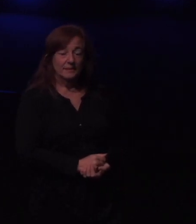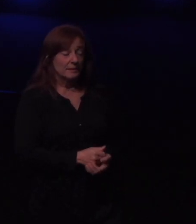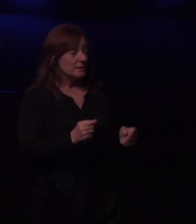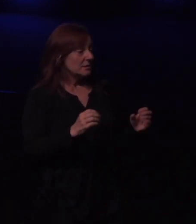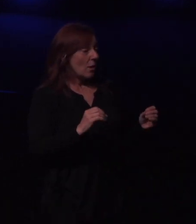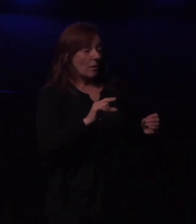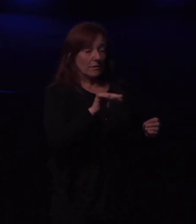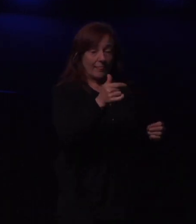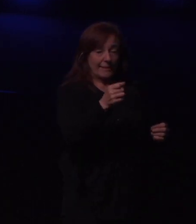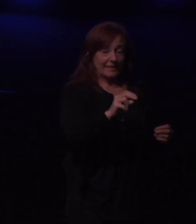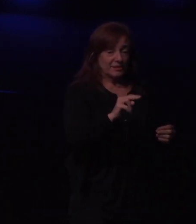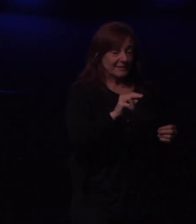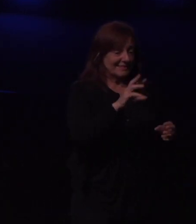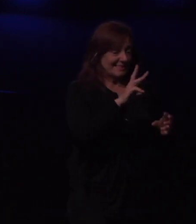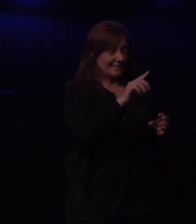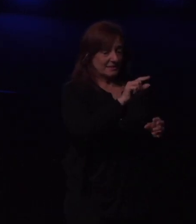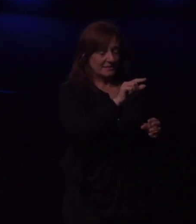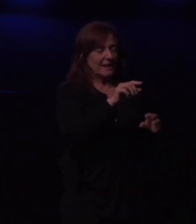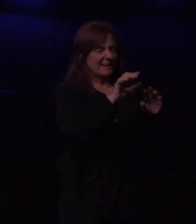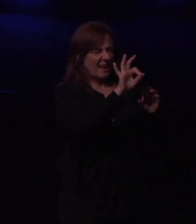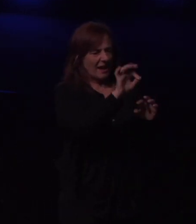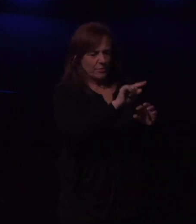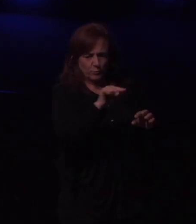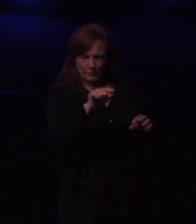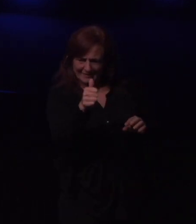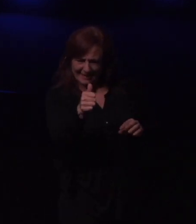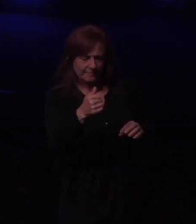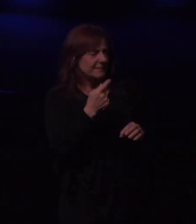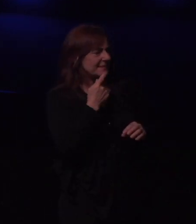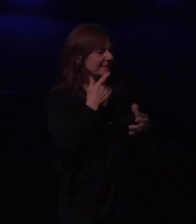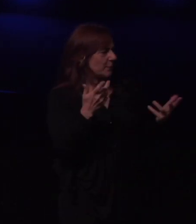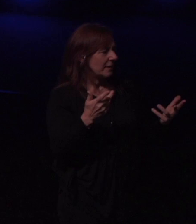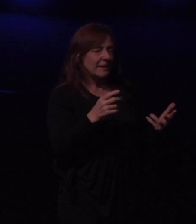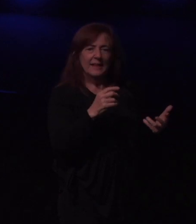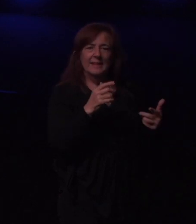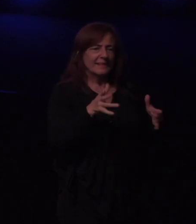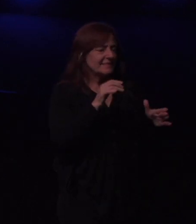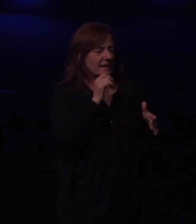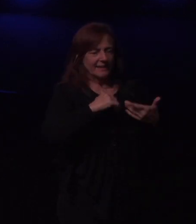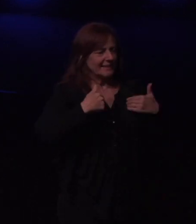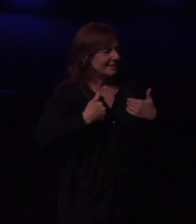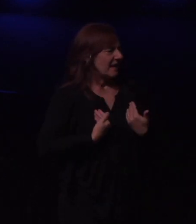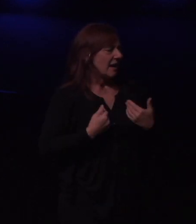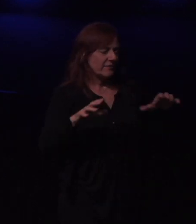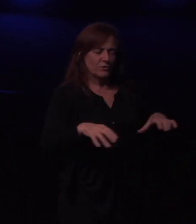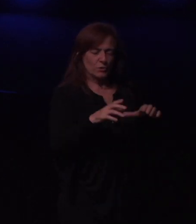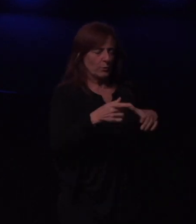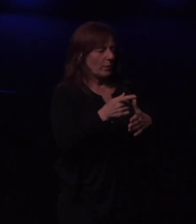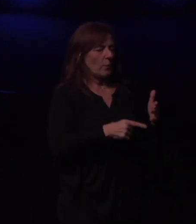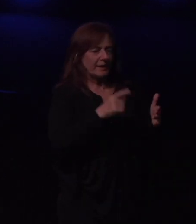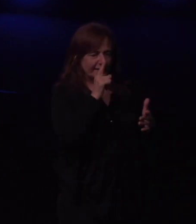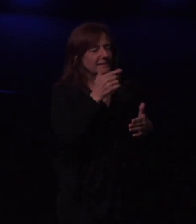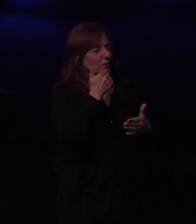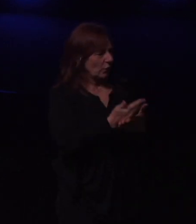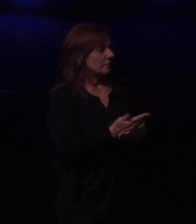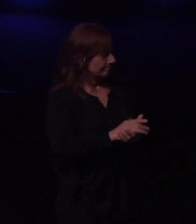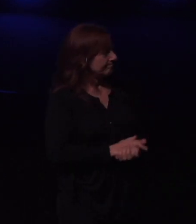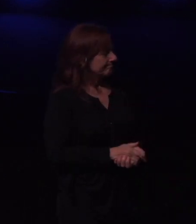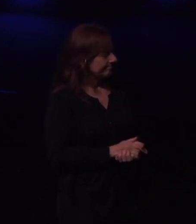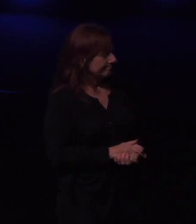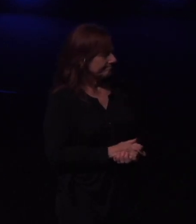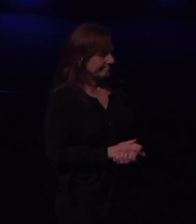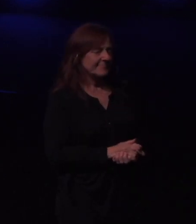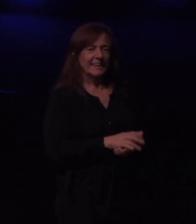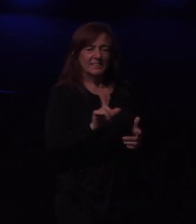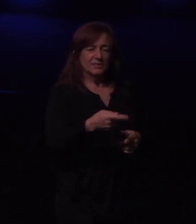So Galatians 6, 9 through 10 says this, "So let's not get tired of doing what is good.